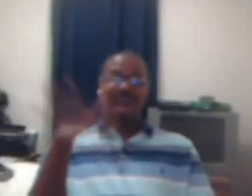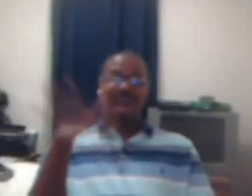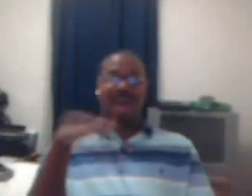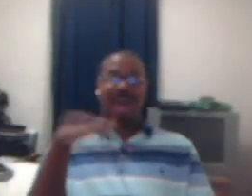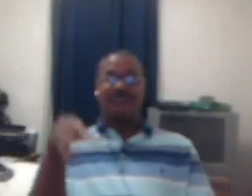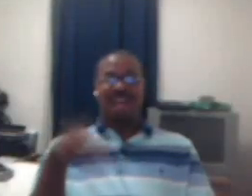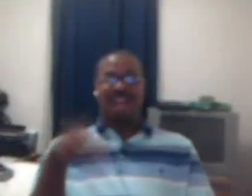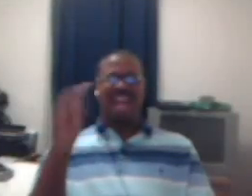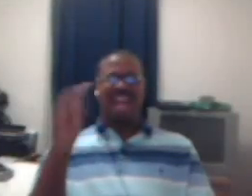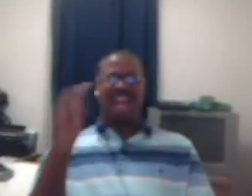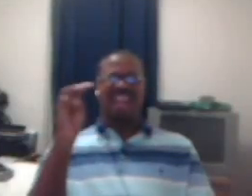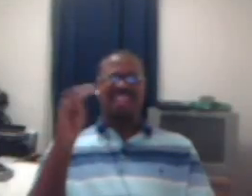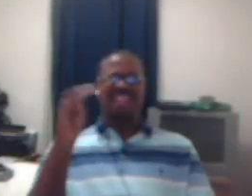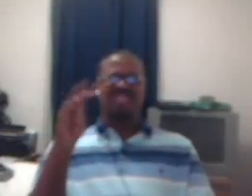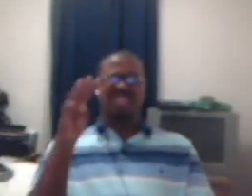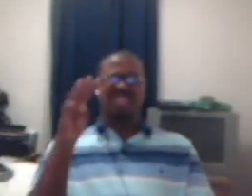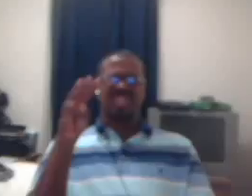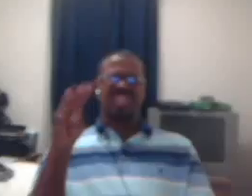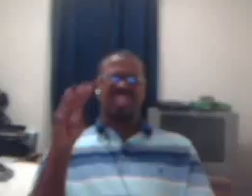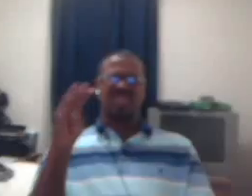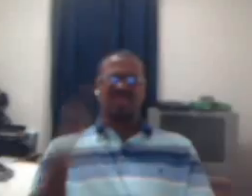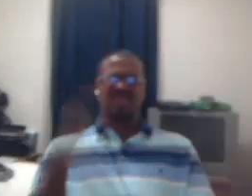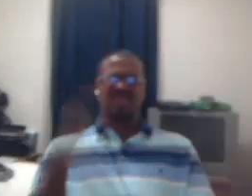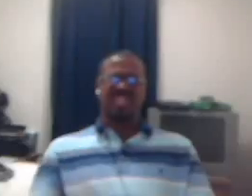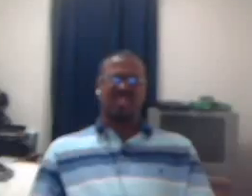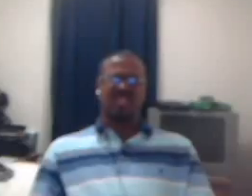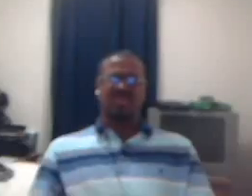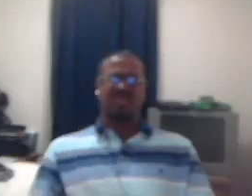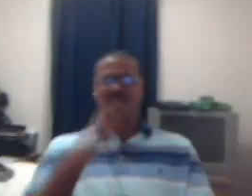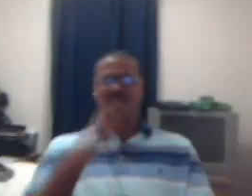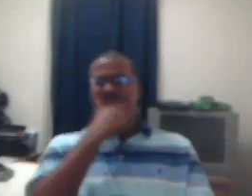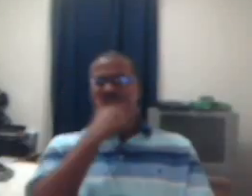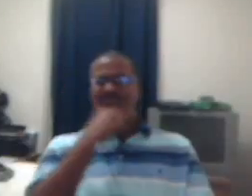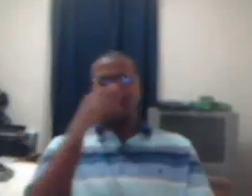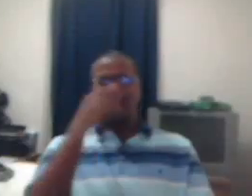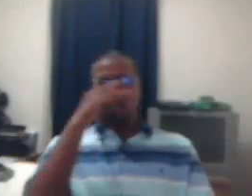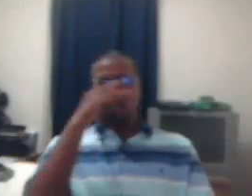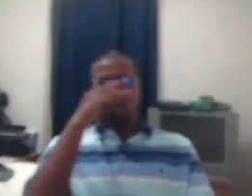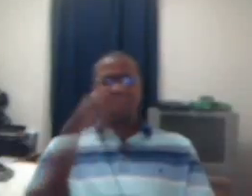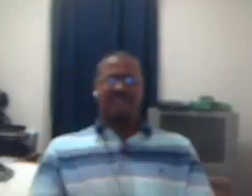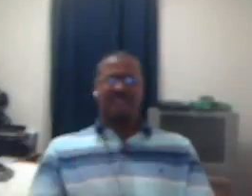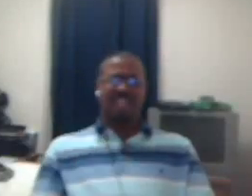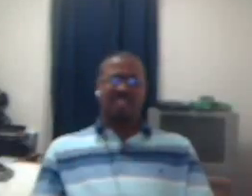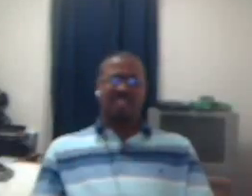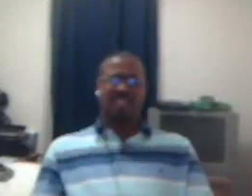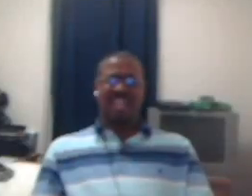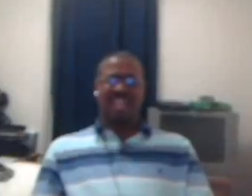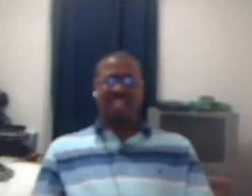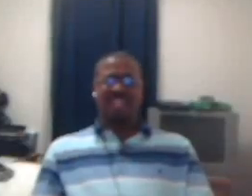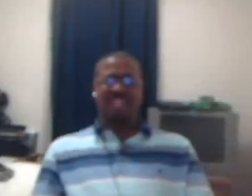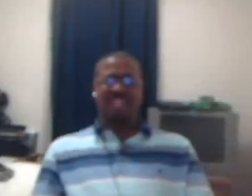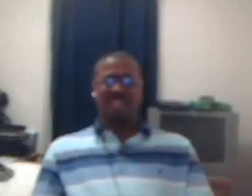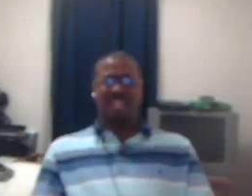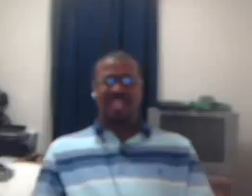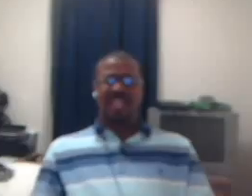bye, bye. I think that video was like 3 or 4 years ago, okay, on that Vice show that I seen, okay?